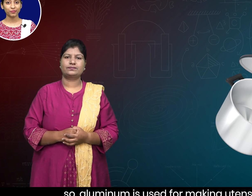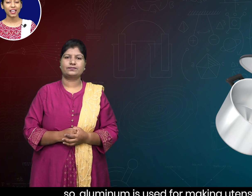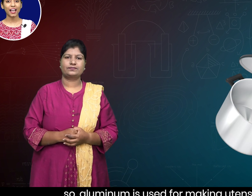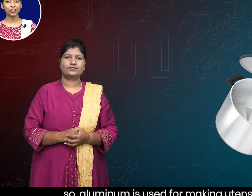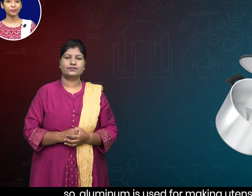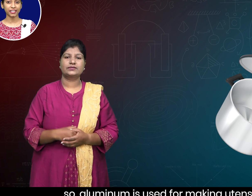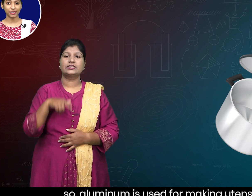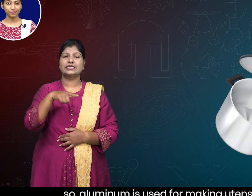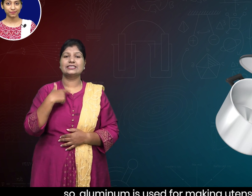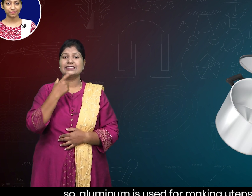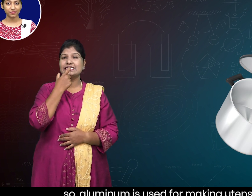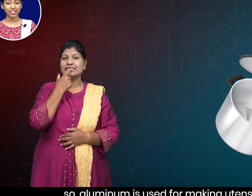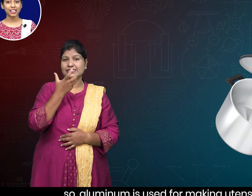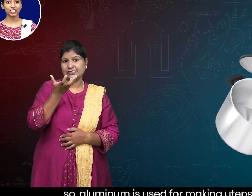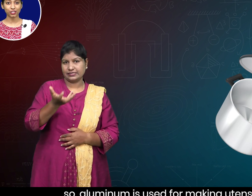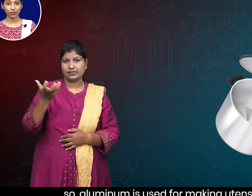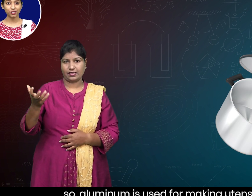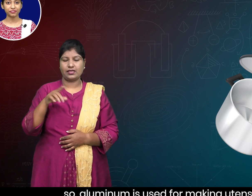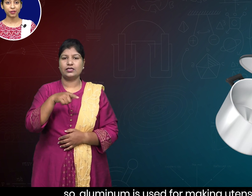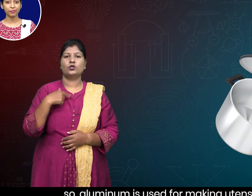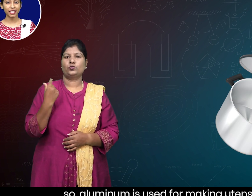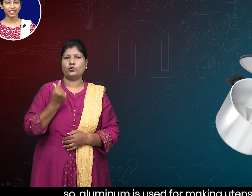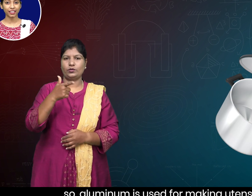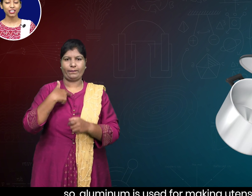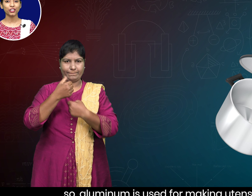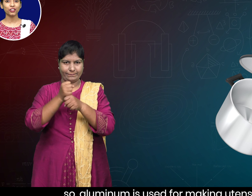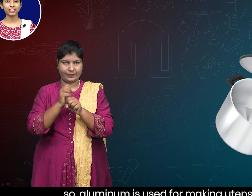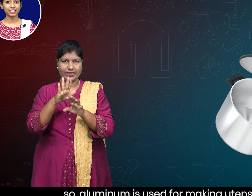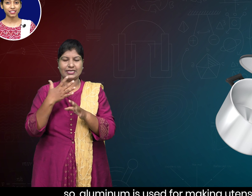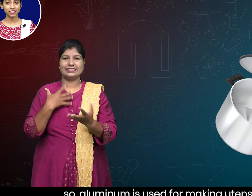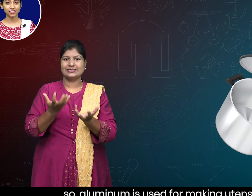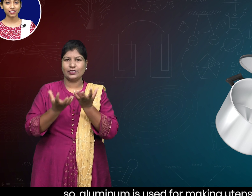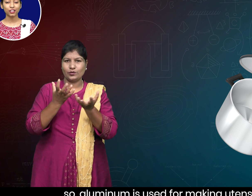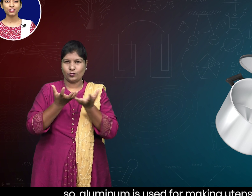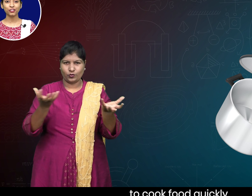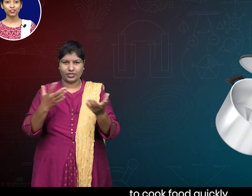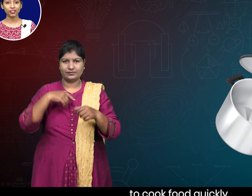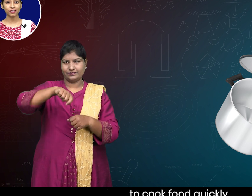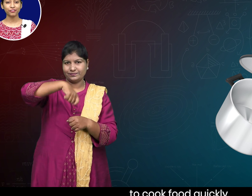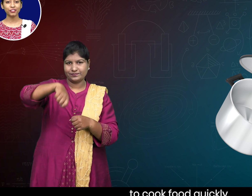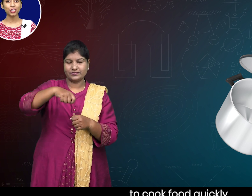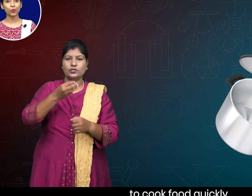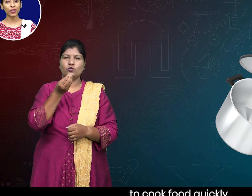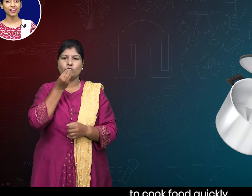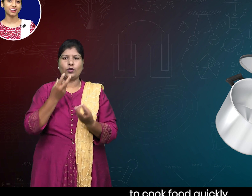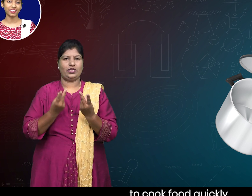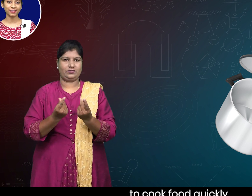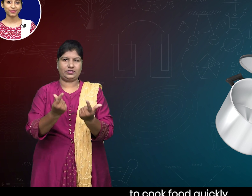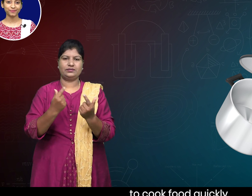So, aluminium is used for making utensils to cook food